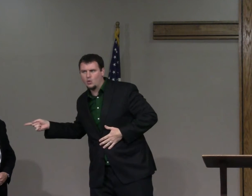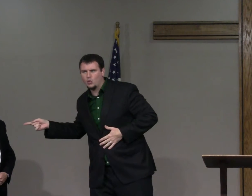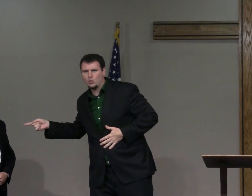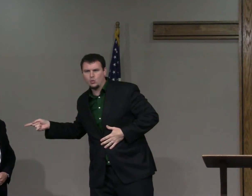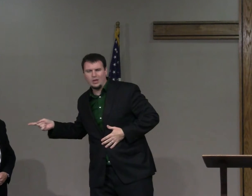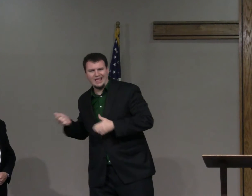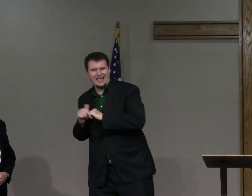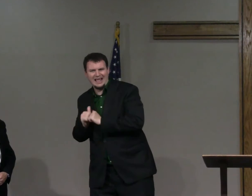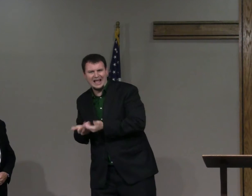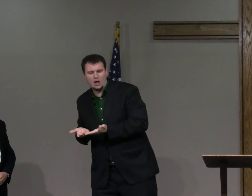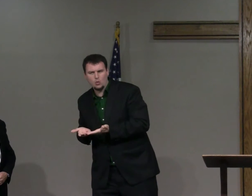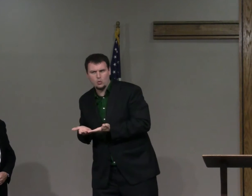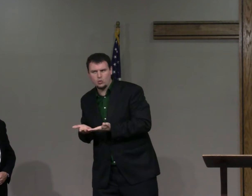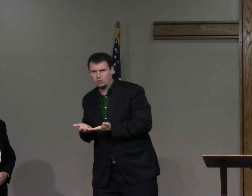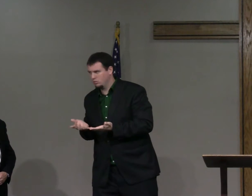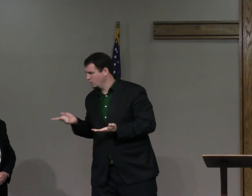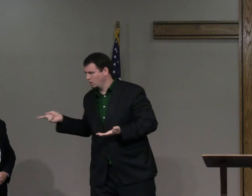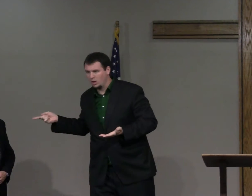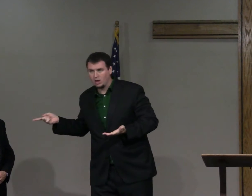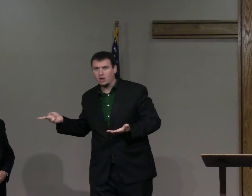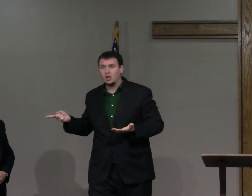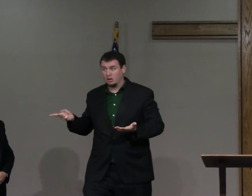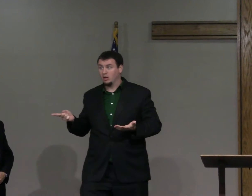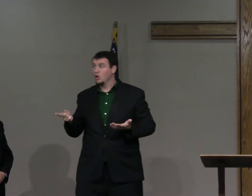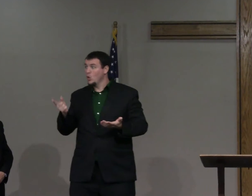how will he be saved?